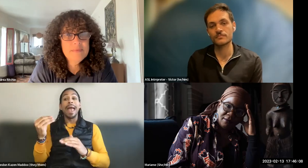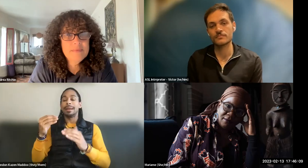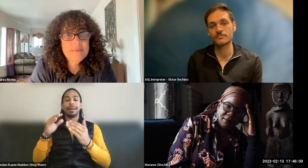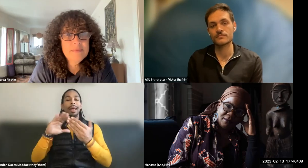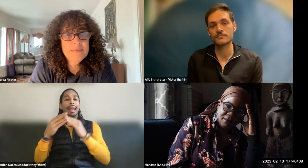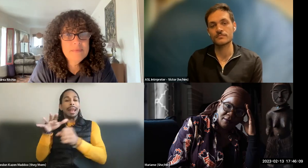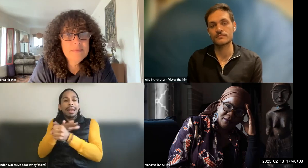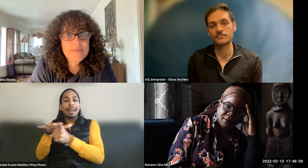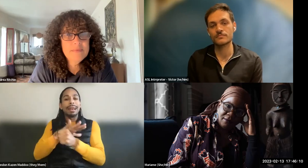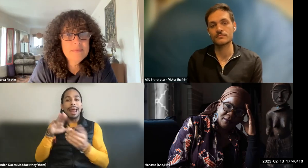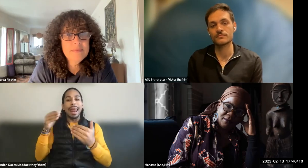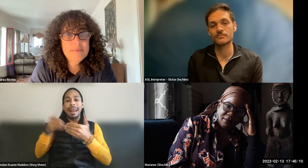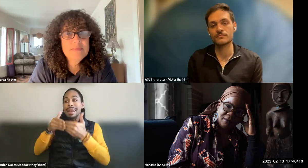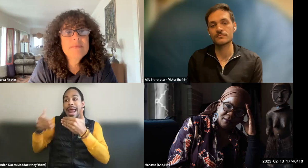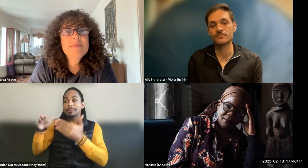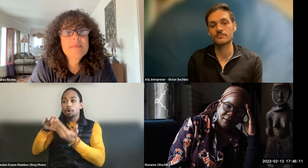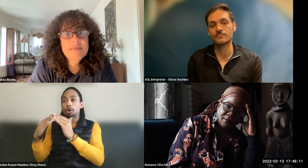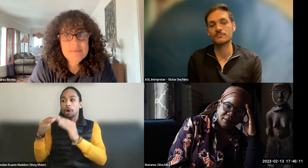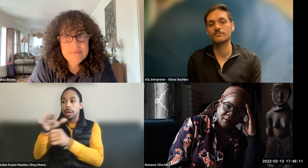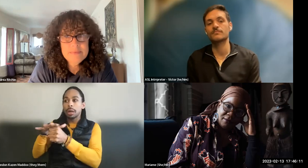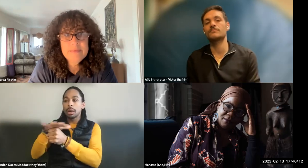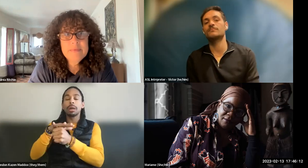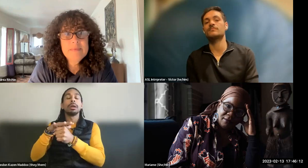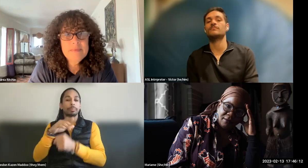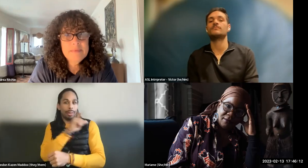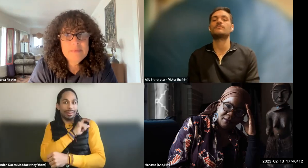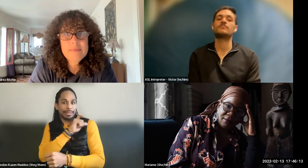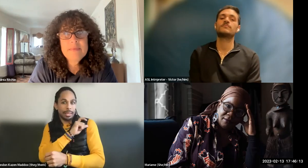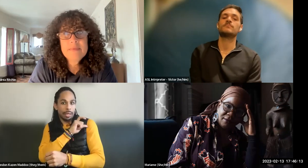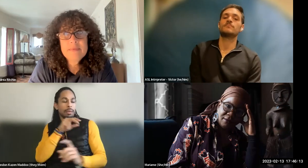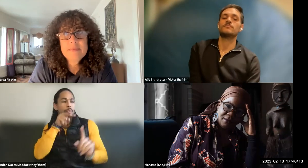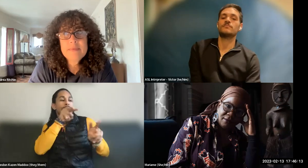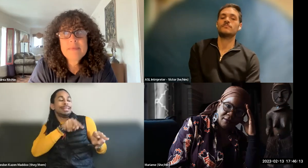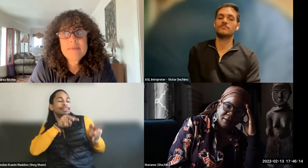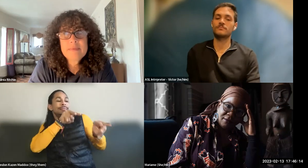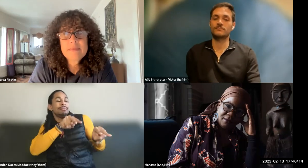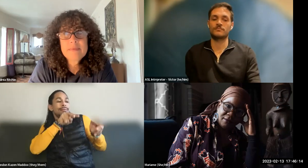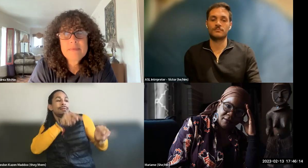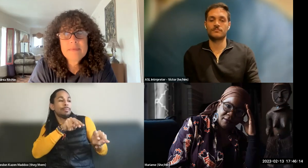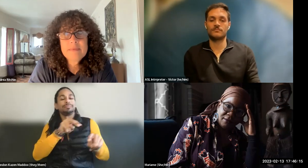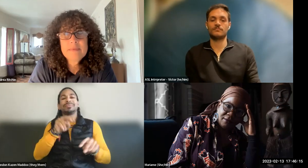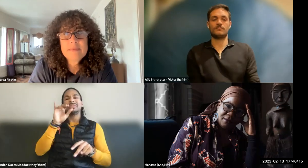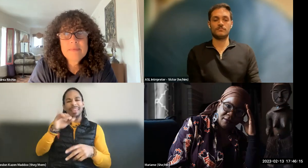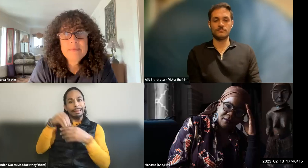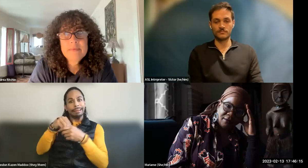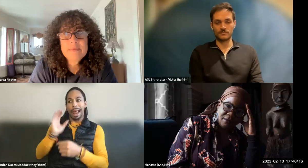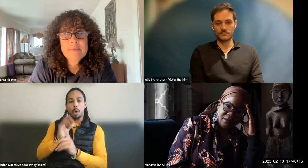of where the concept of soft policing emerged in police culture literature. And in that